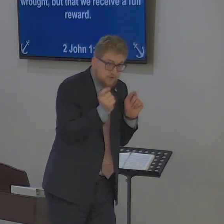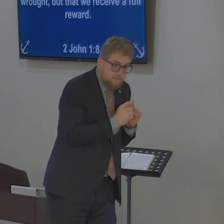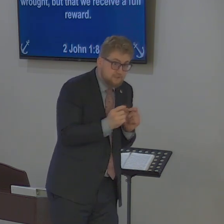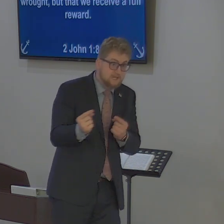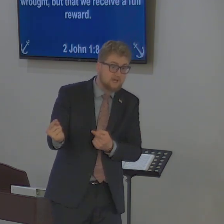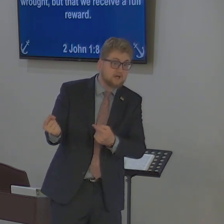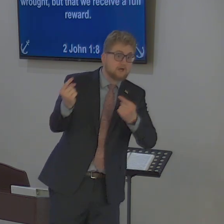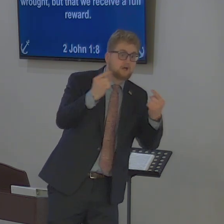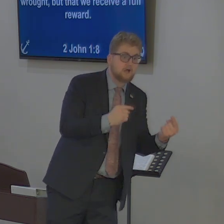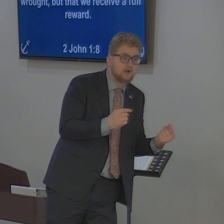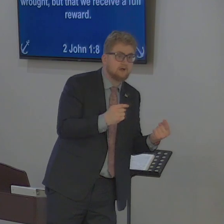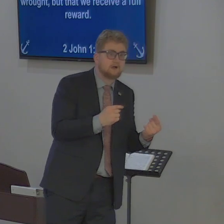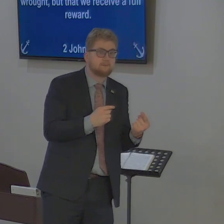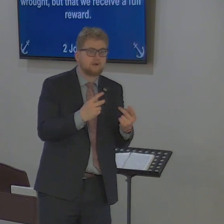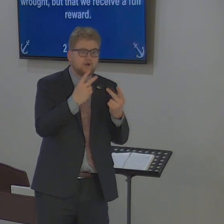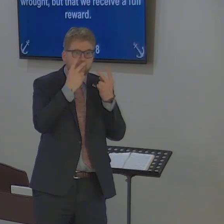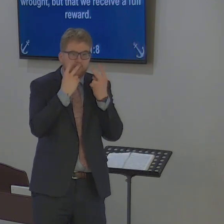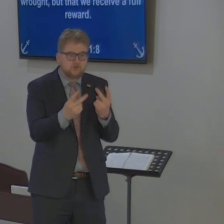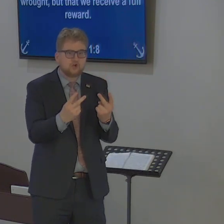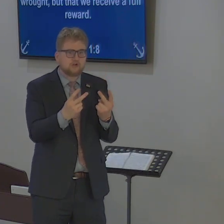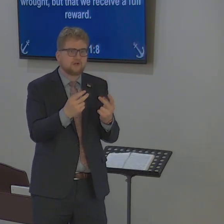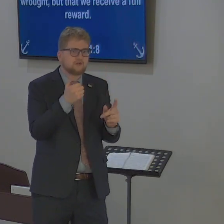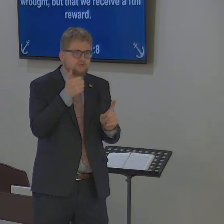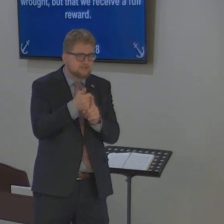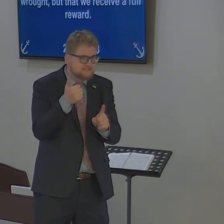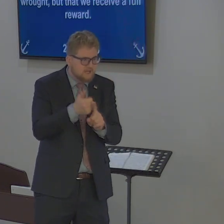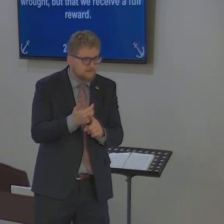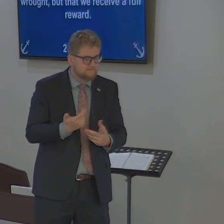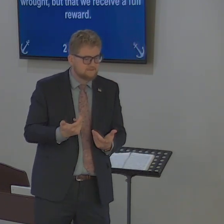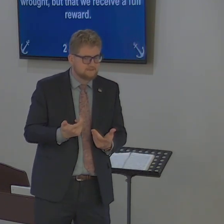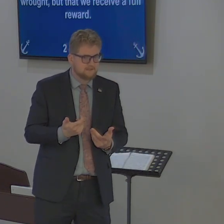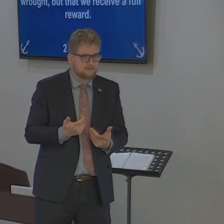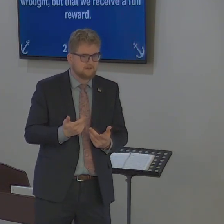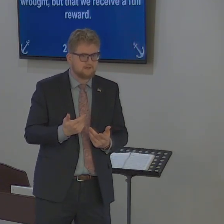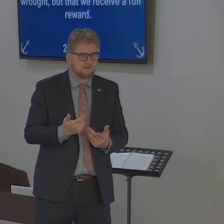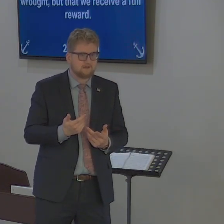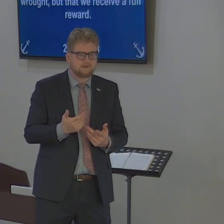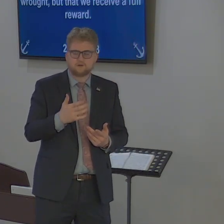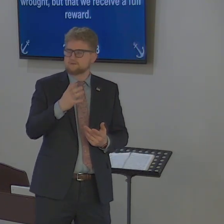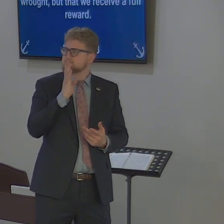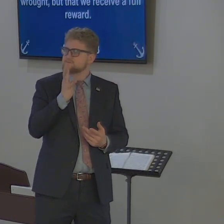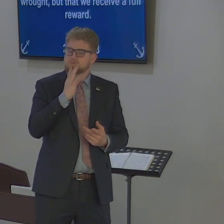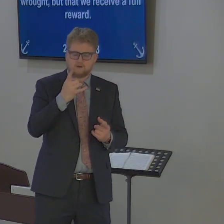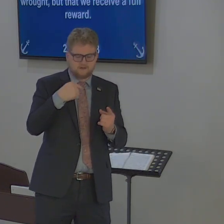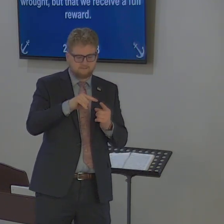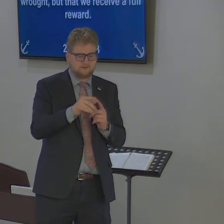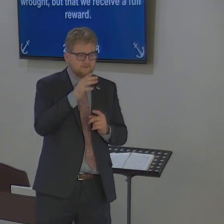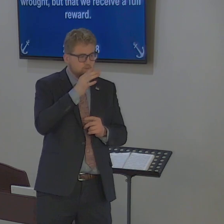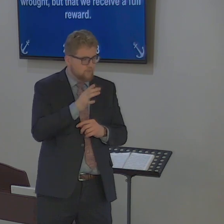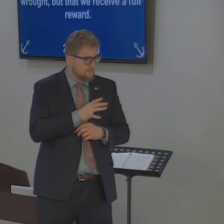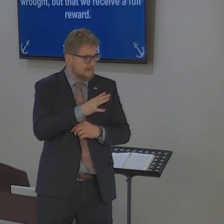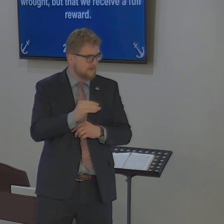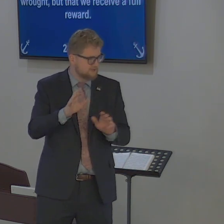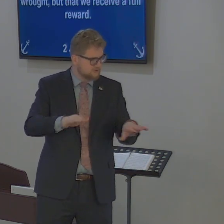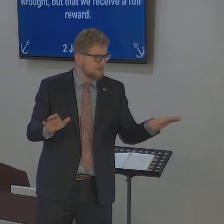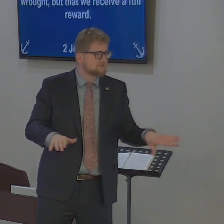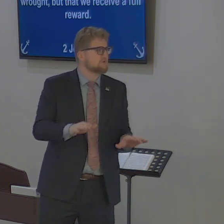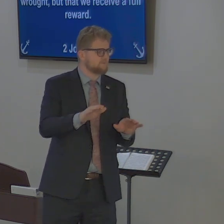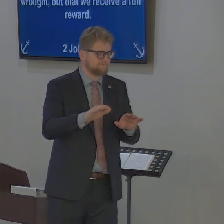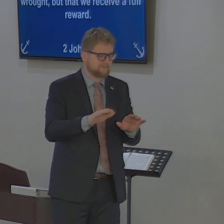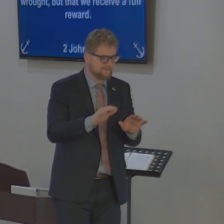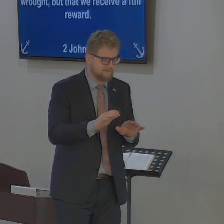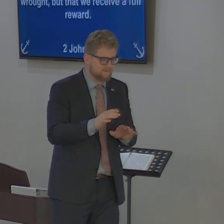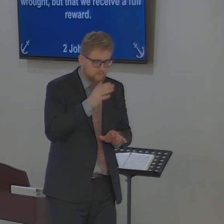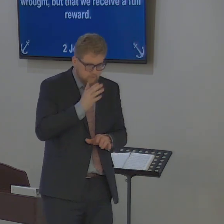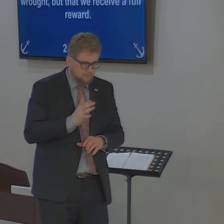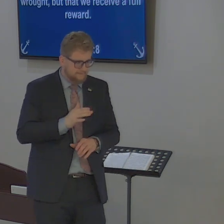to yourselves. Now, specifically, if you want to be literal, he's talking about the woman and her children, okay? The children that she's taught,